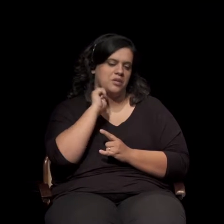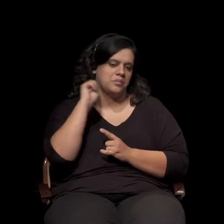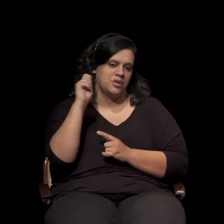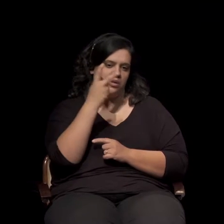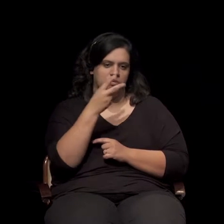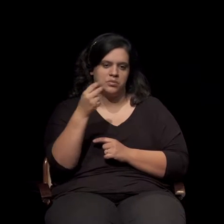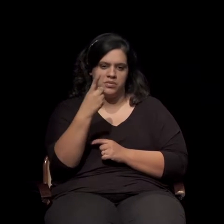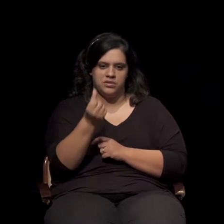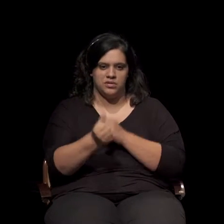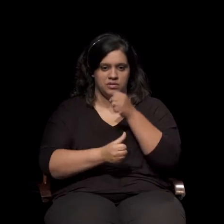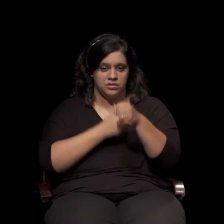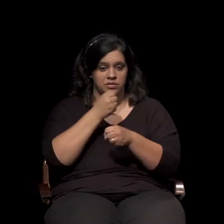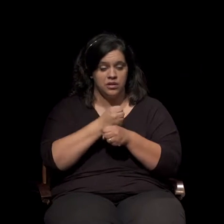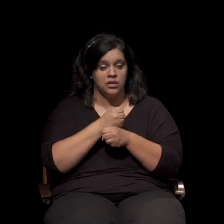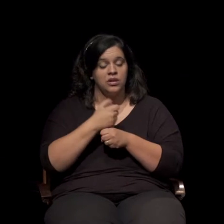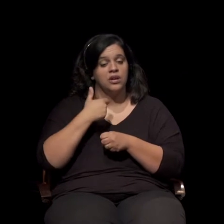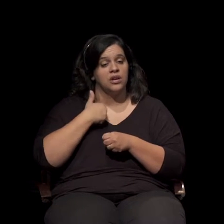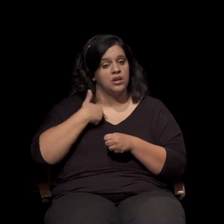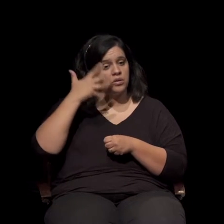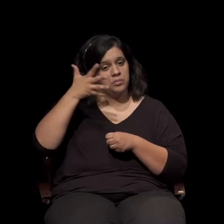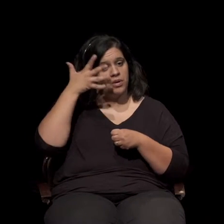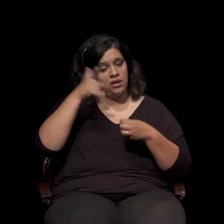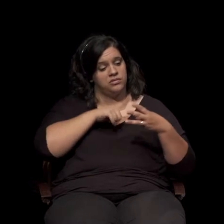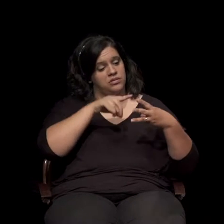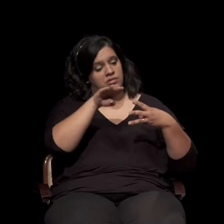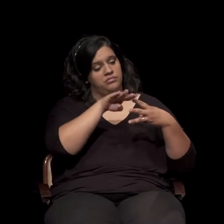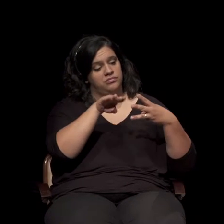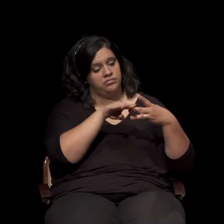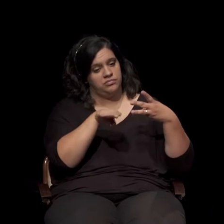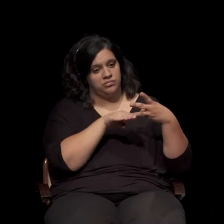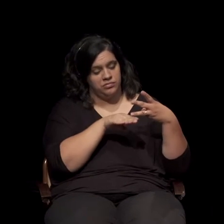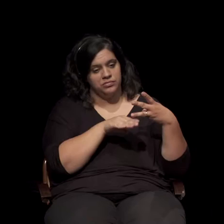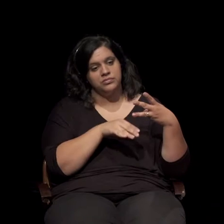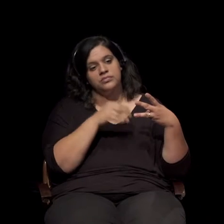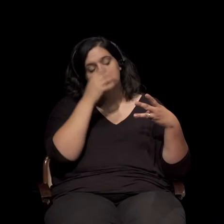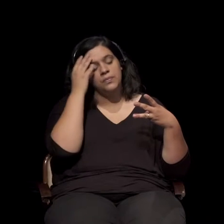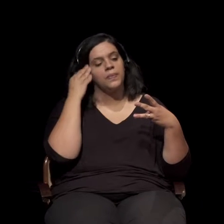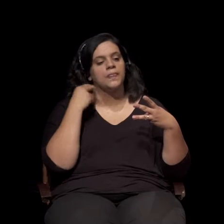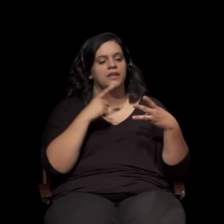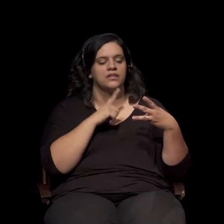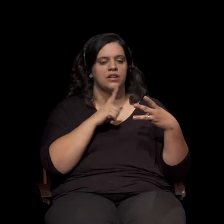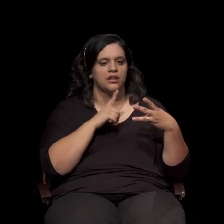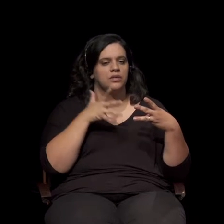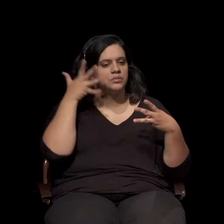My talk is three parts. It will run to around 45 minutes.